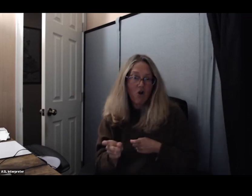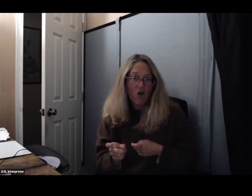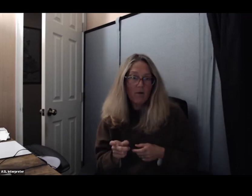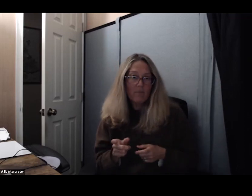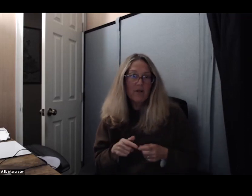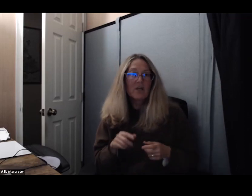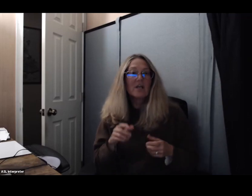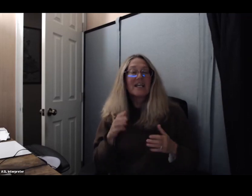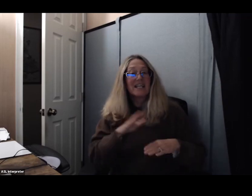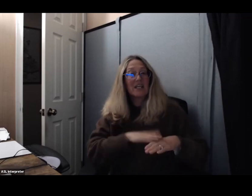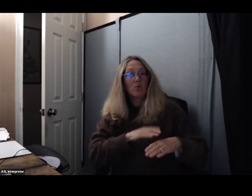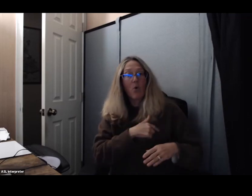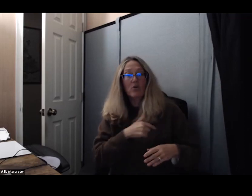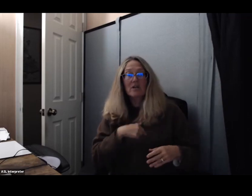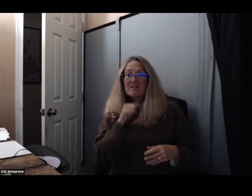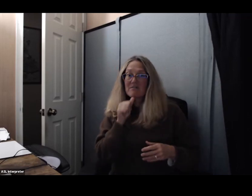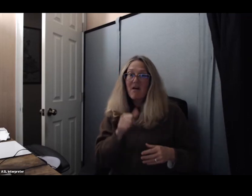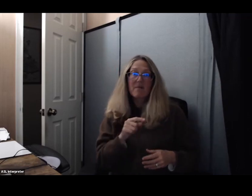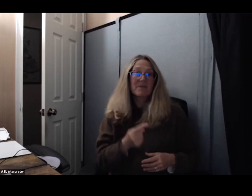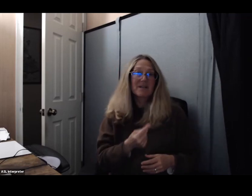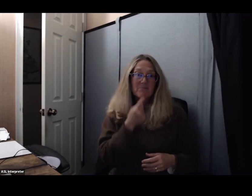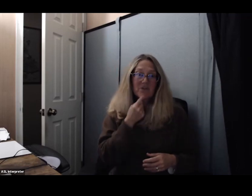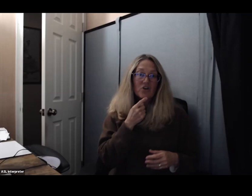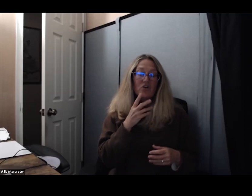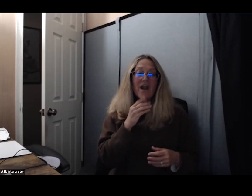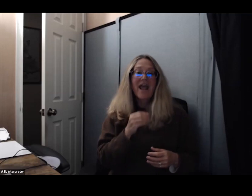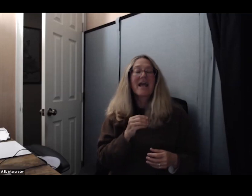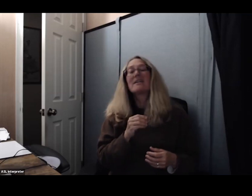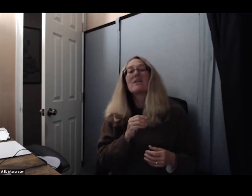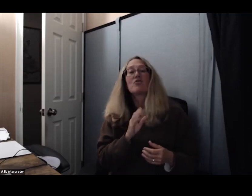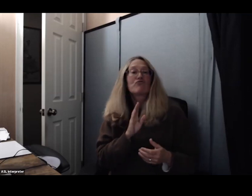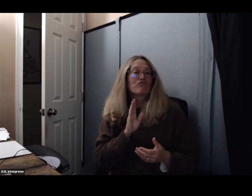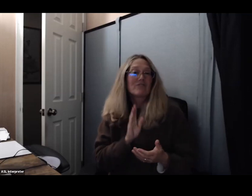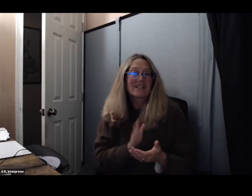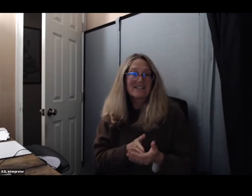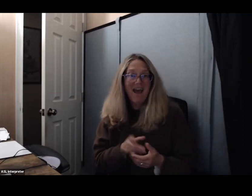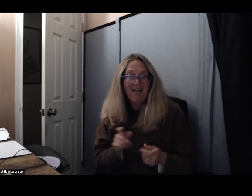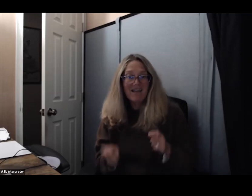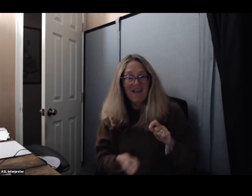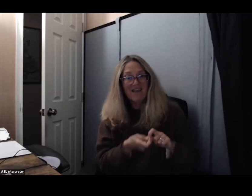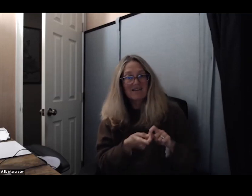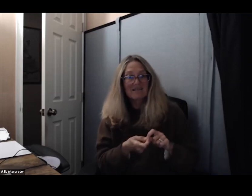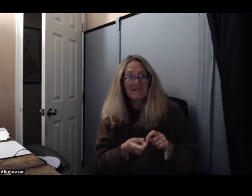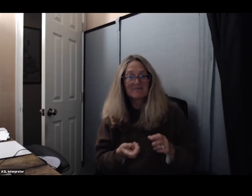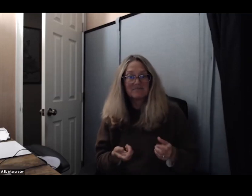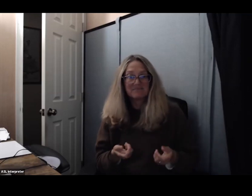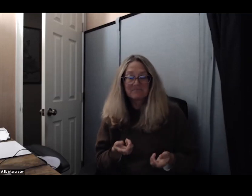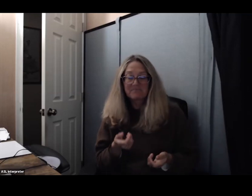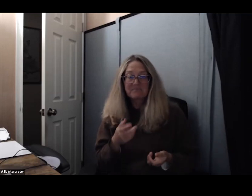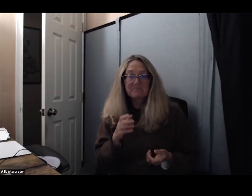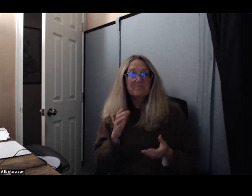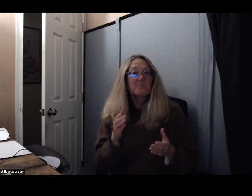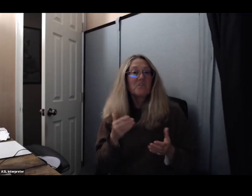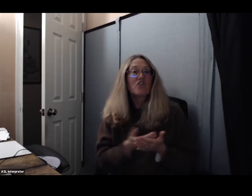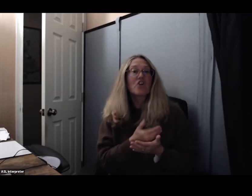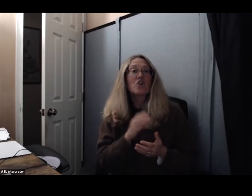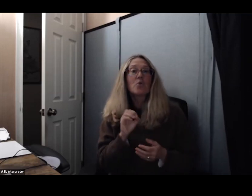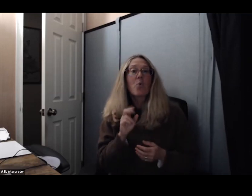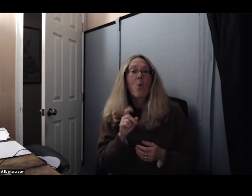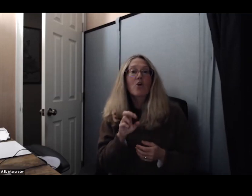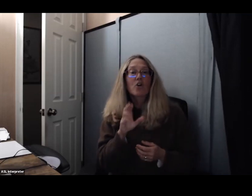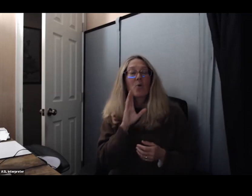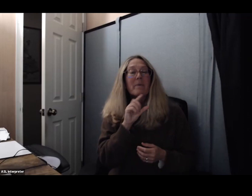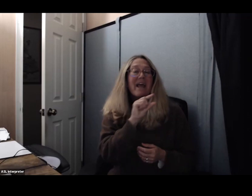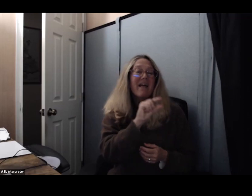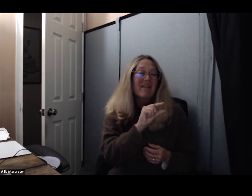to become bitter and to retaliate with a corresponding hate. If this happens, the new order we seek will be little more than a